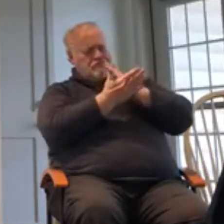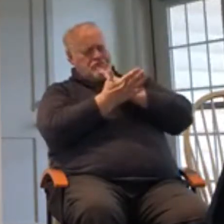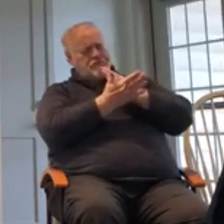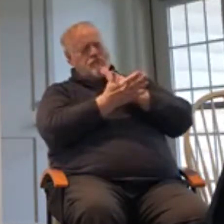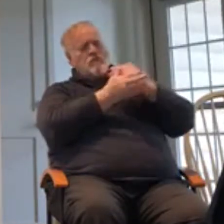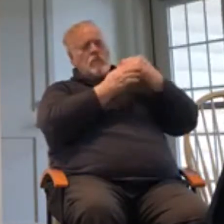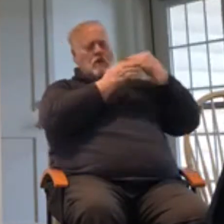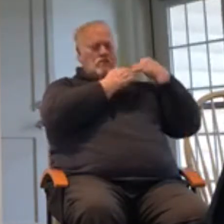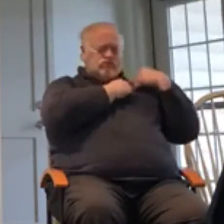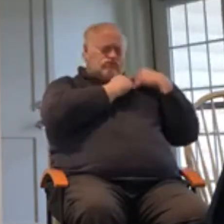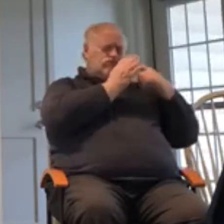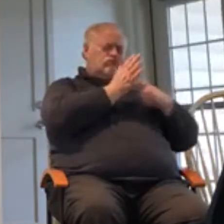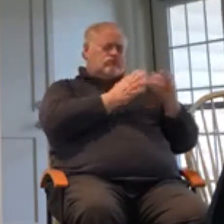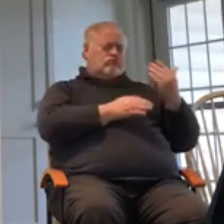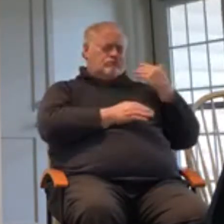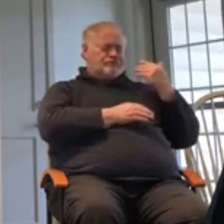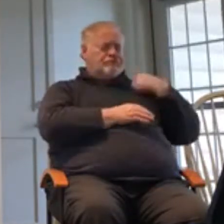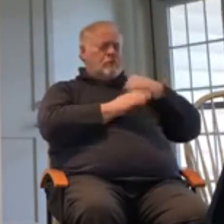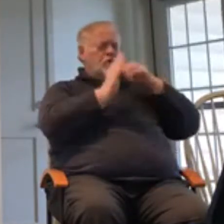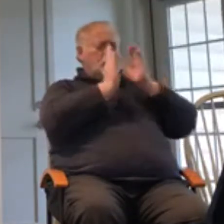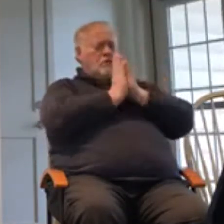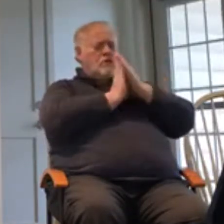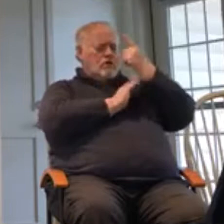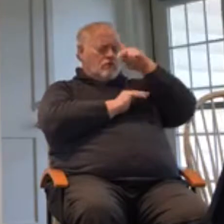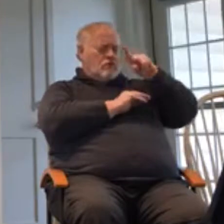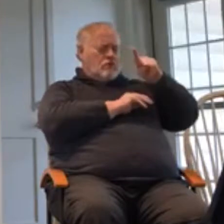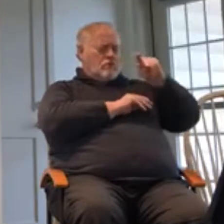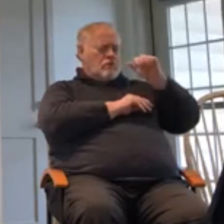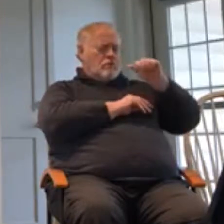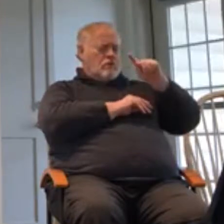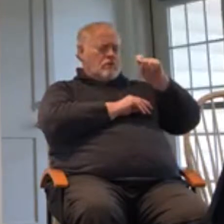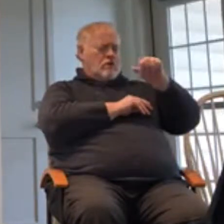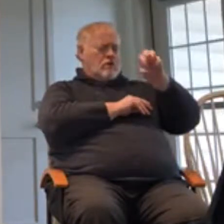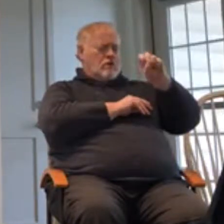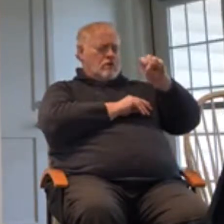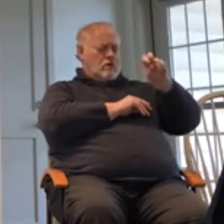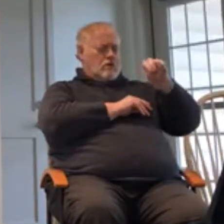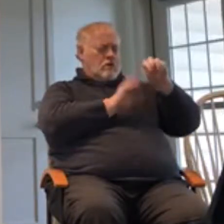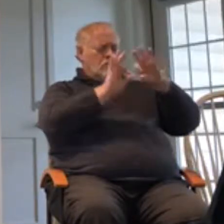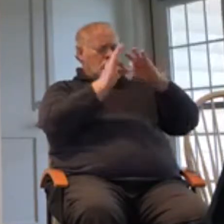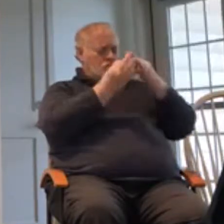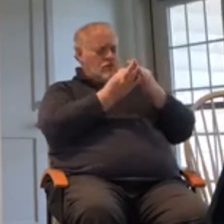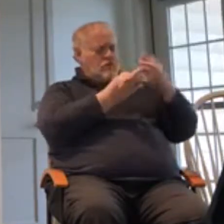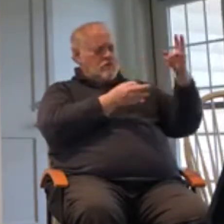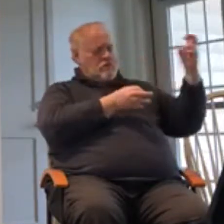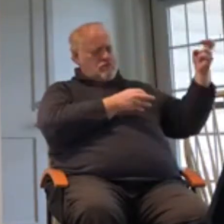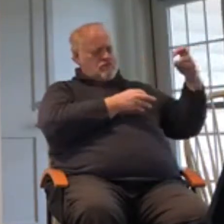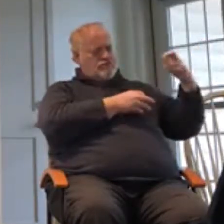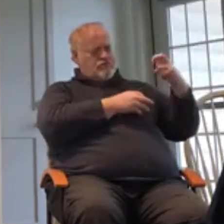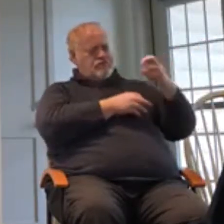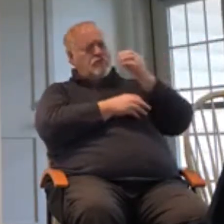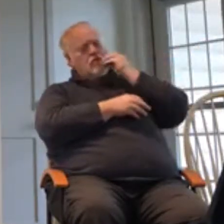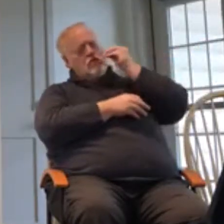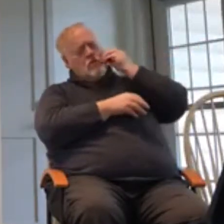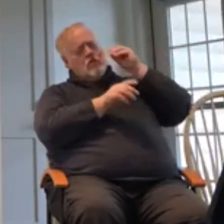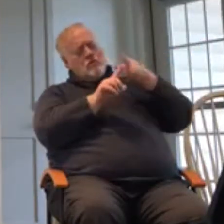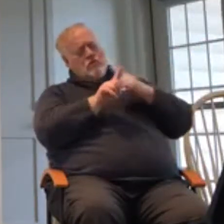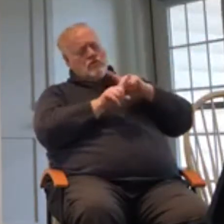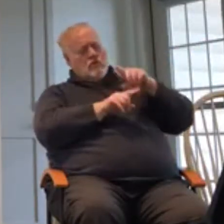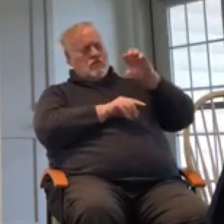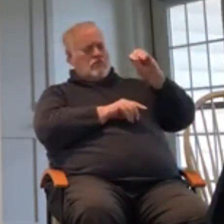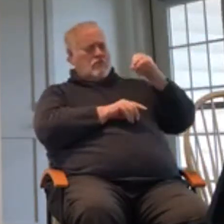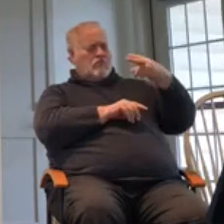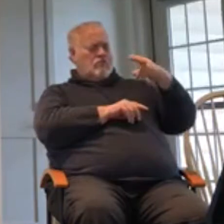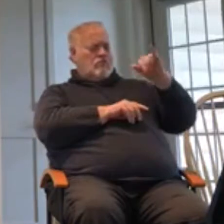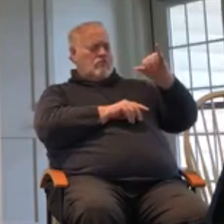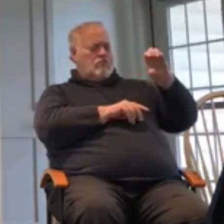on our hearts this morning. We pray for the Patterson family as they are traveling home from Ohio today. We just pray that